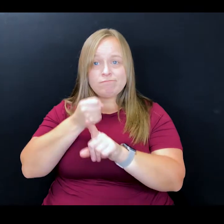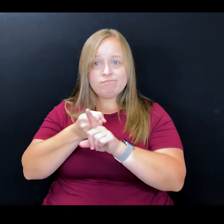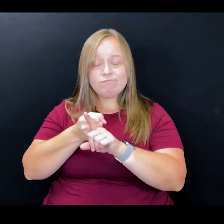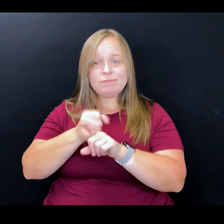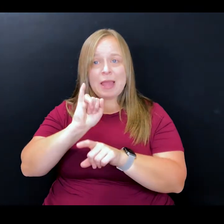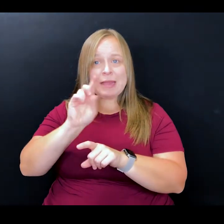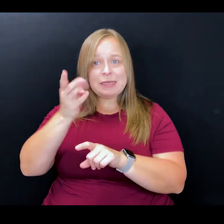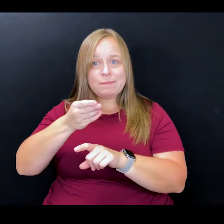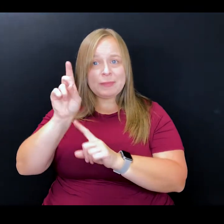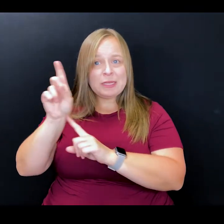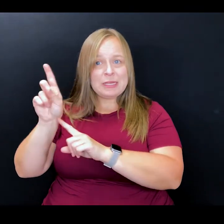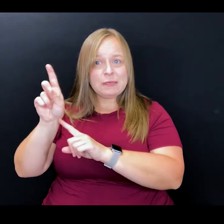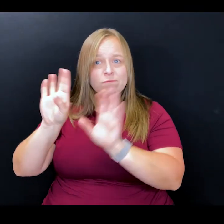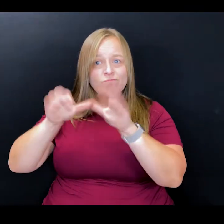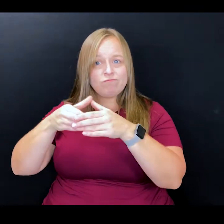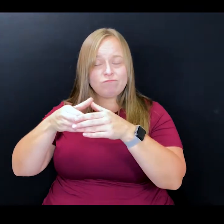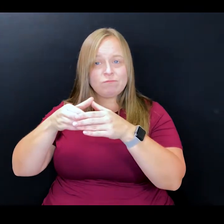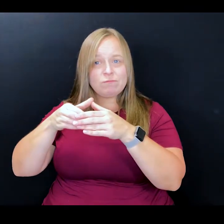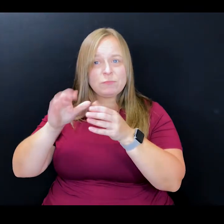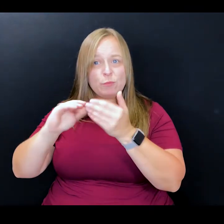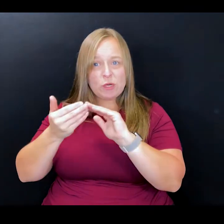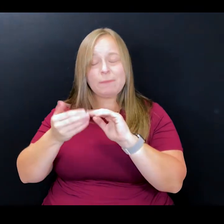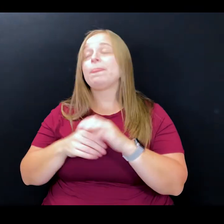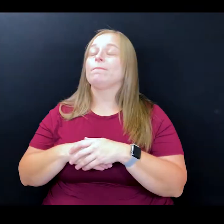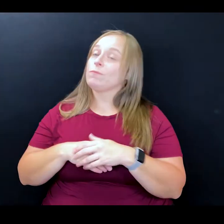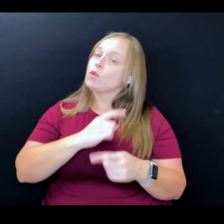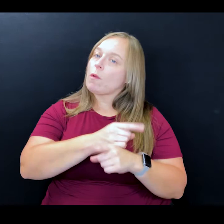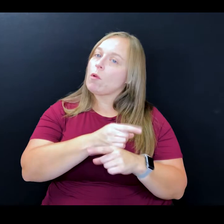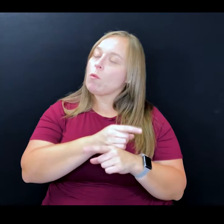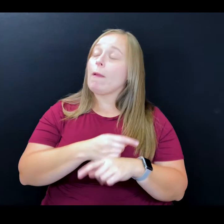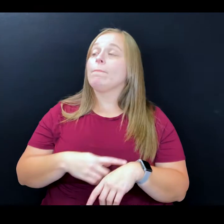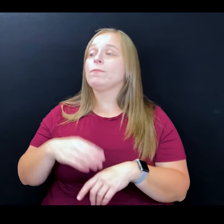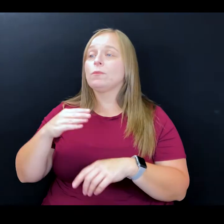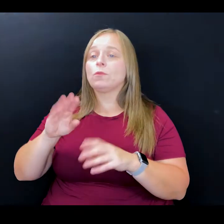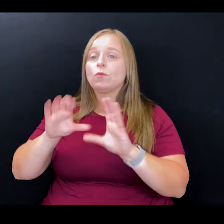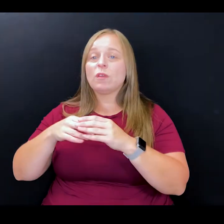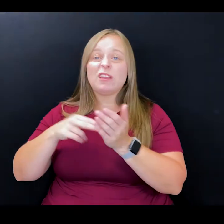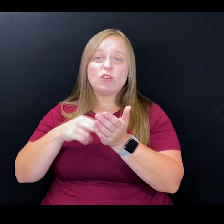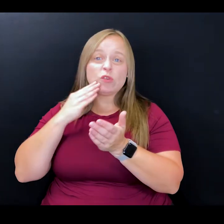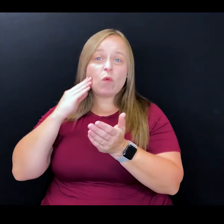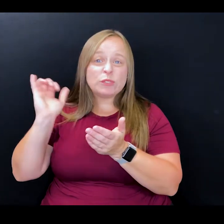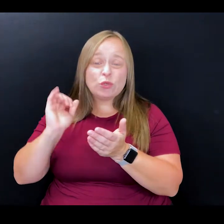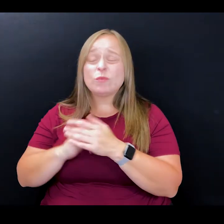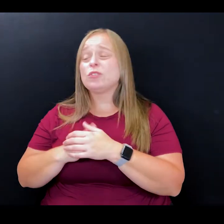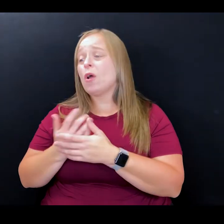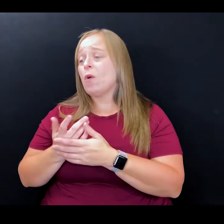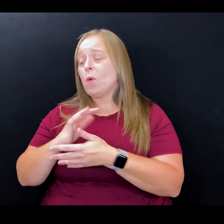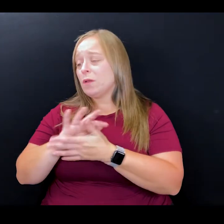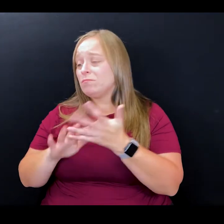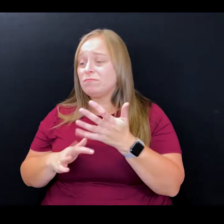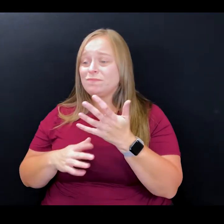the intellectual developmental community, right, in those group homes, as well as in nursing homes.